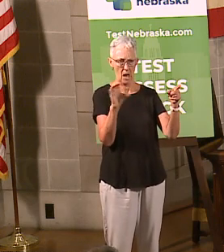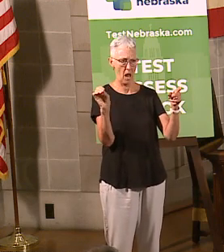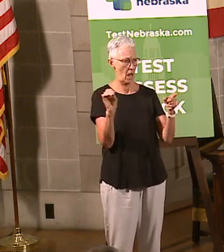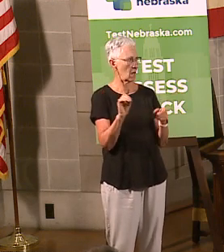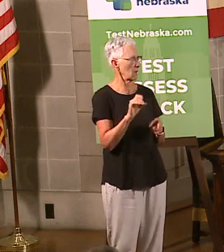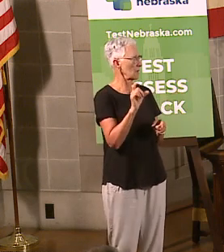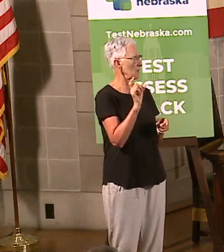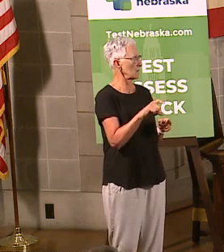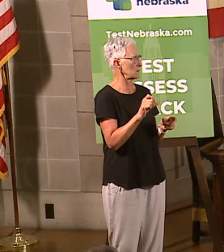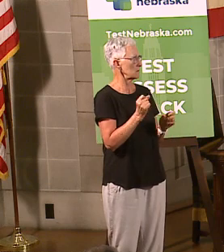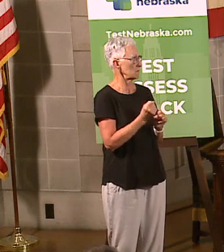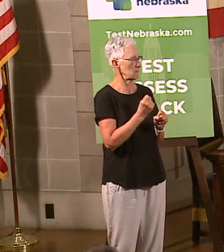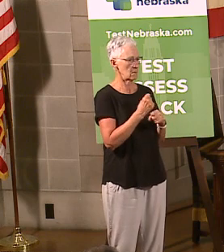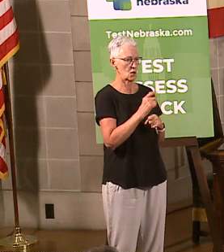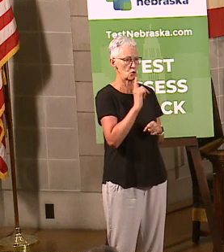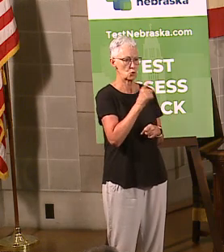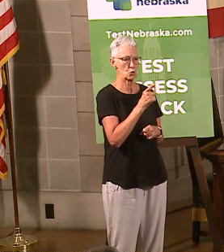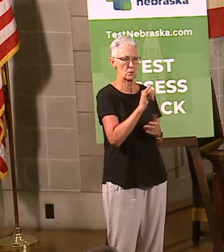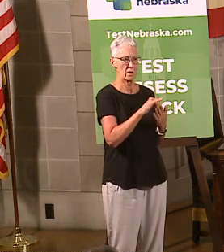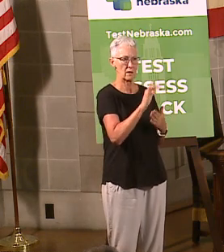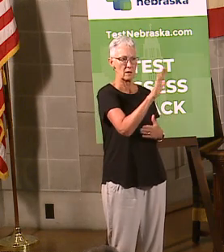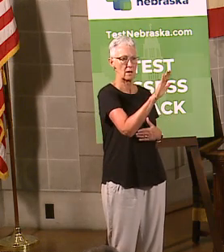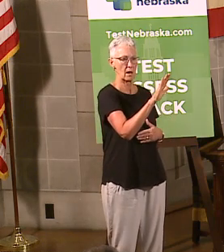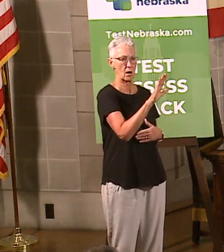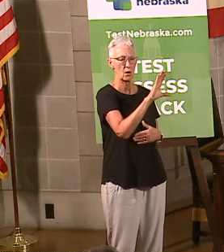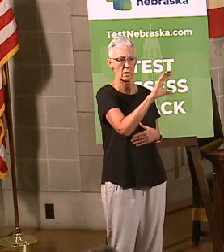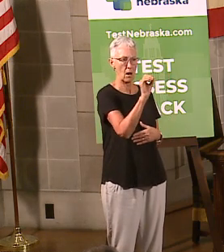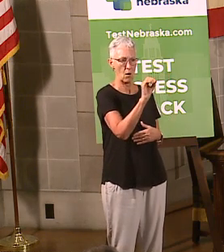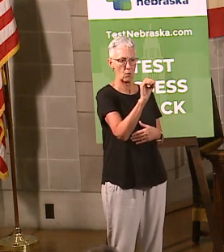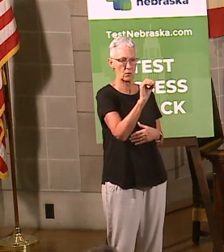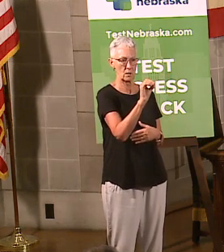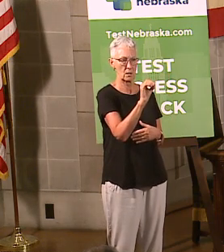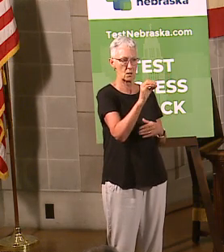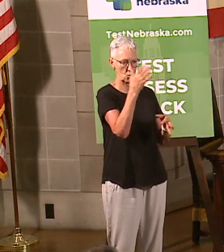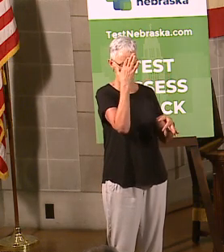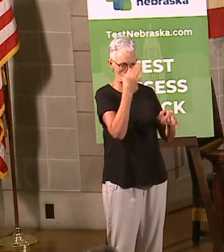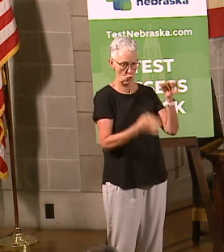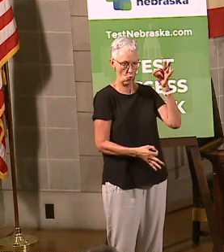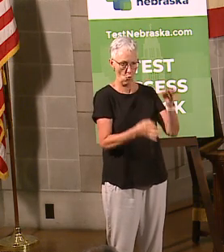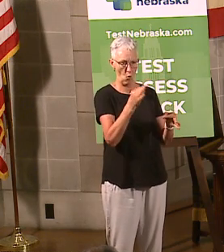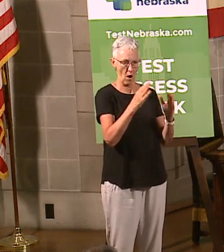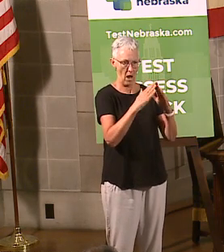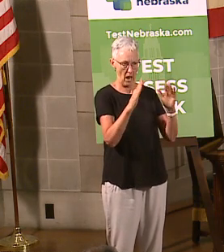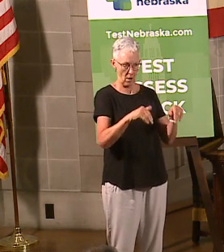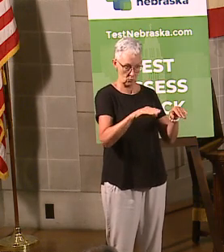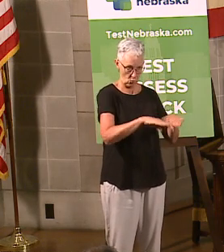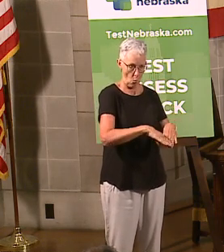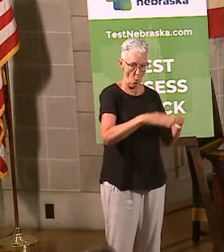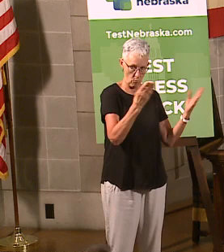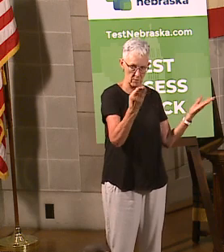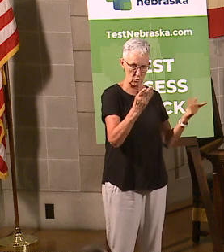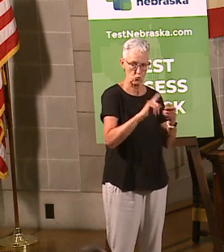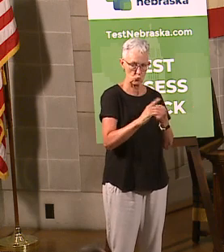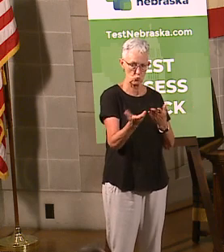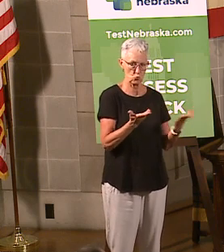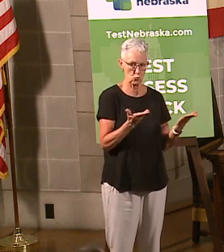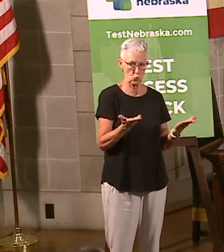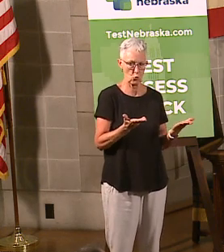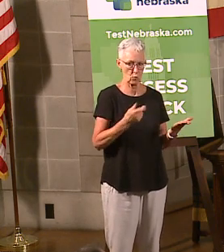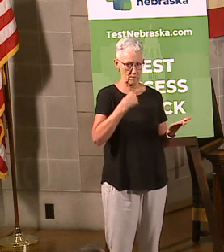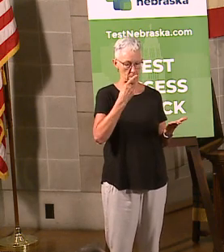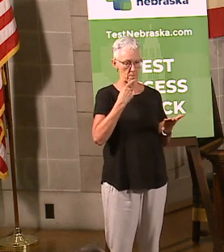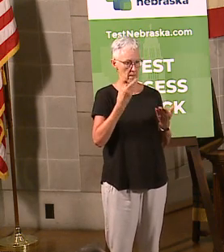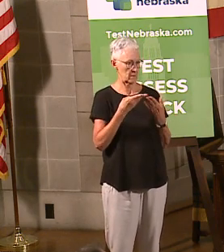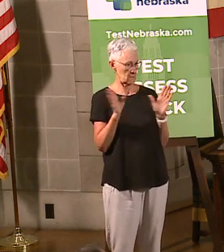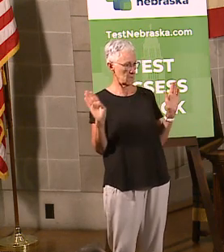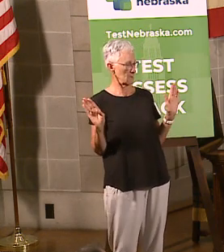example, make sure your county courthouse is open to serve the public when they've had a lot of cases. And actually, if you go back and look over the last several weeks, Dakota